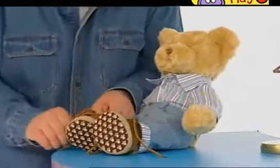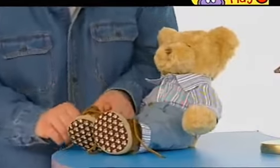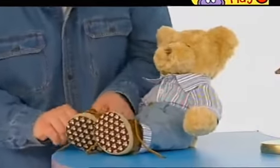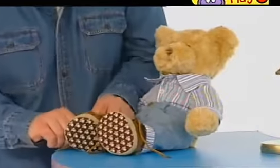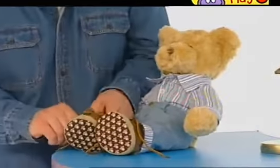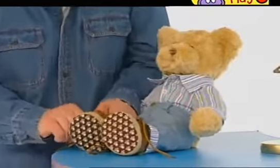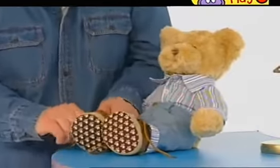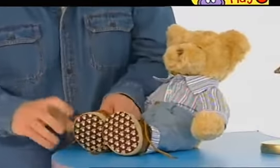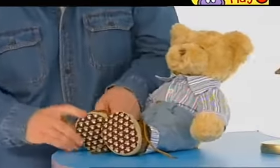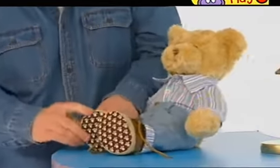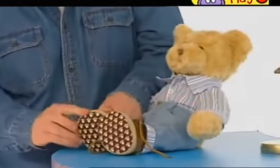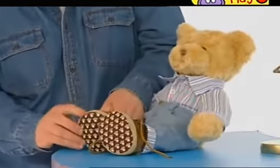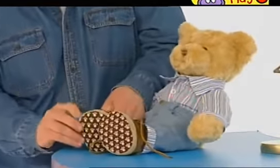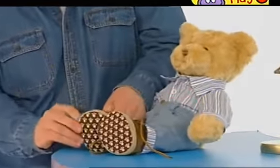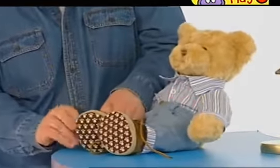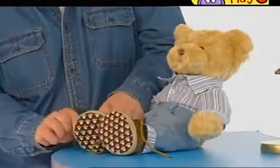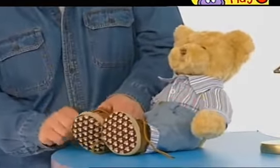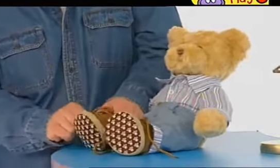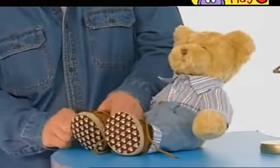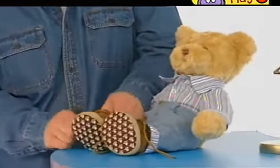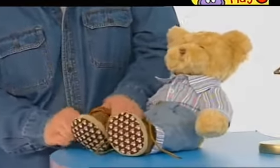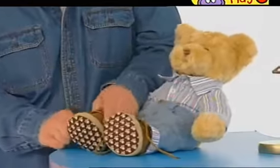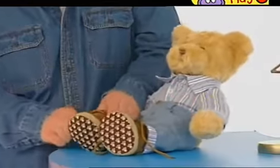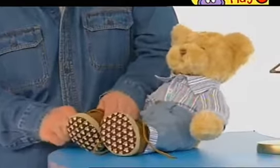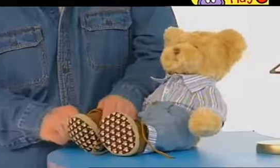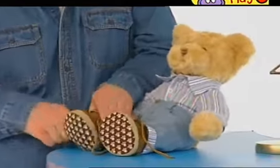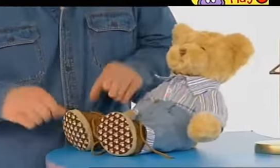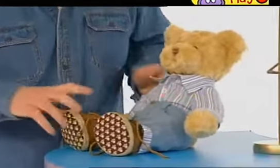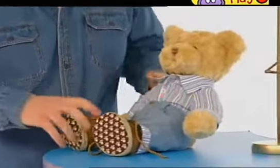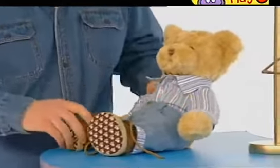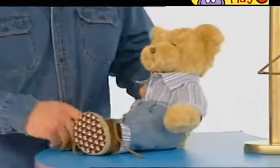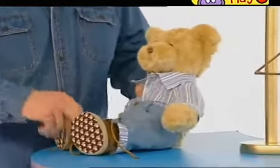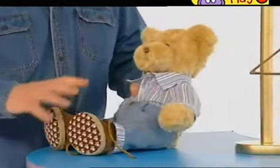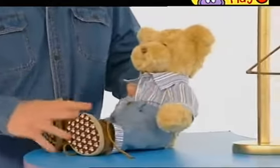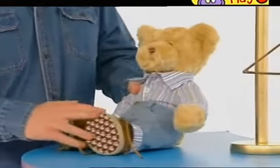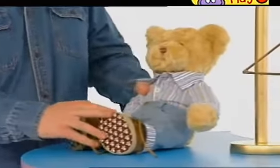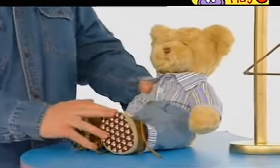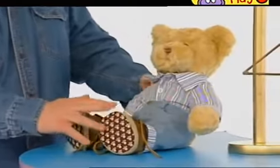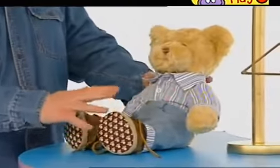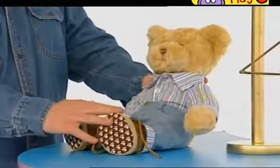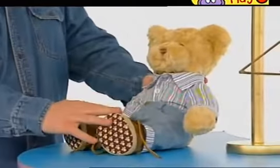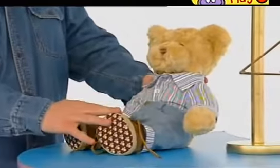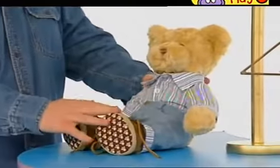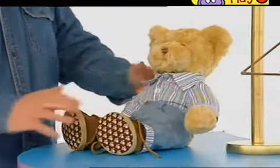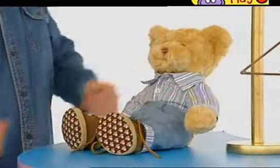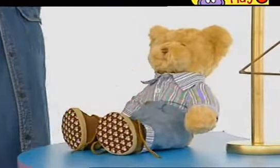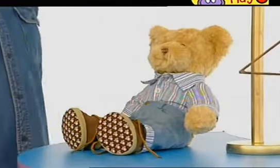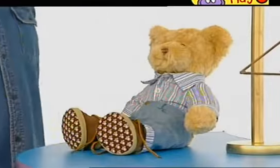morning. That's right, put your foot in like that. There, Teddy's